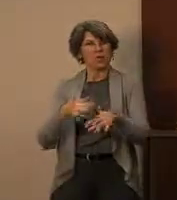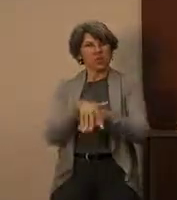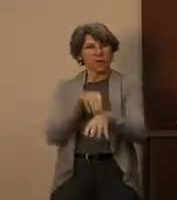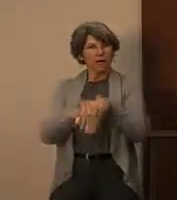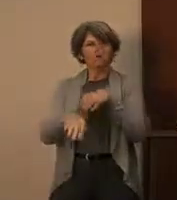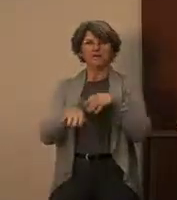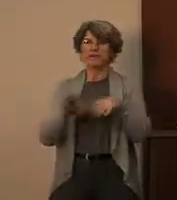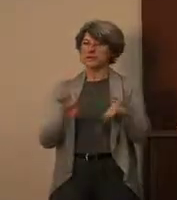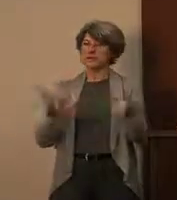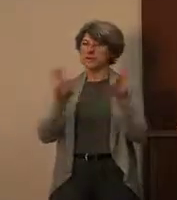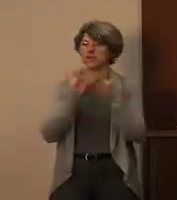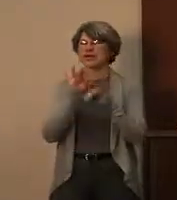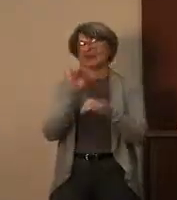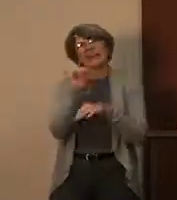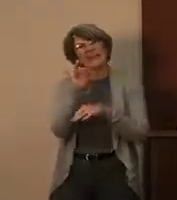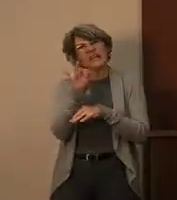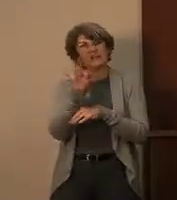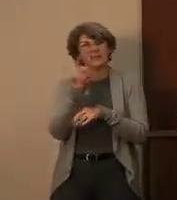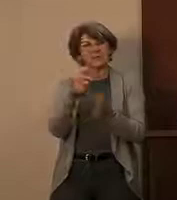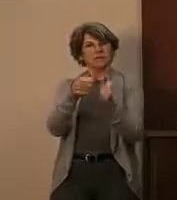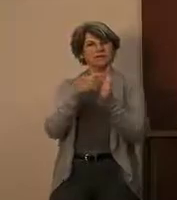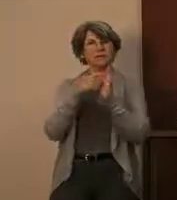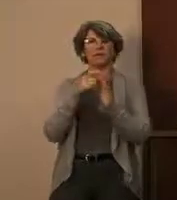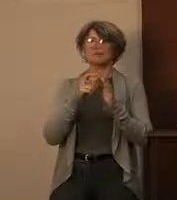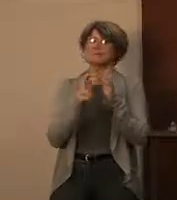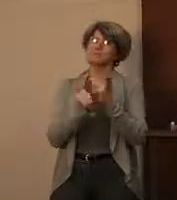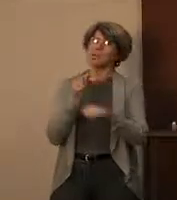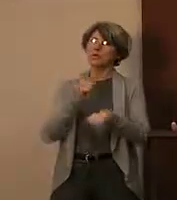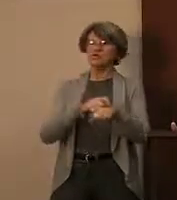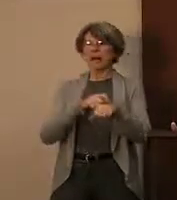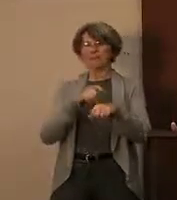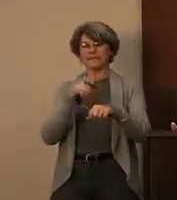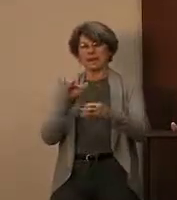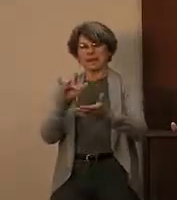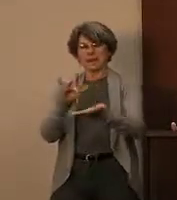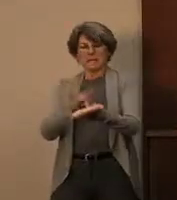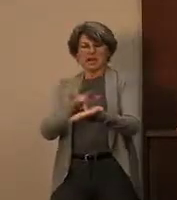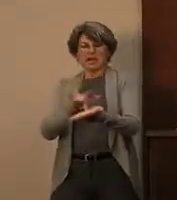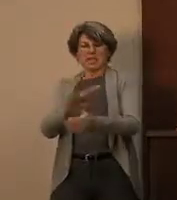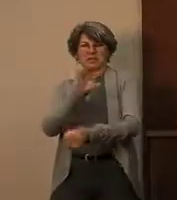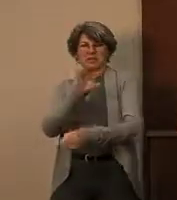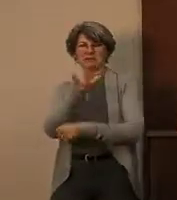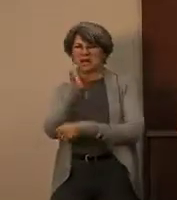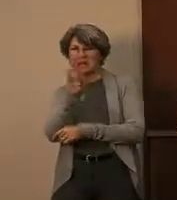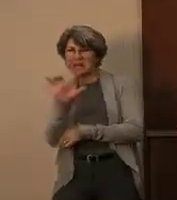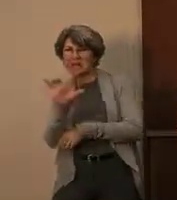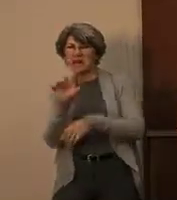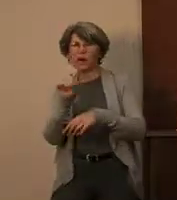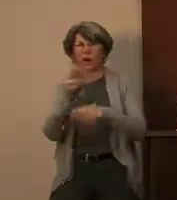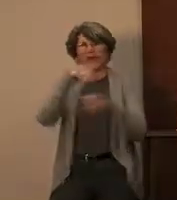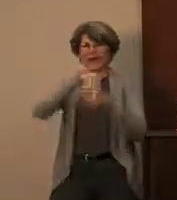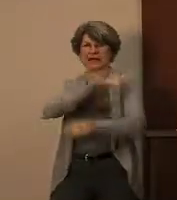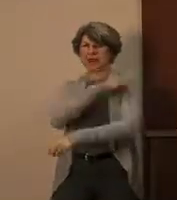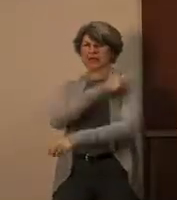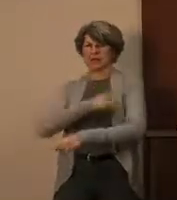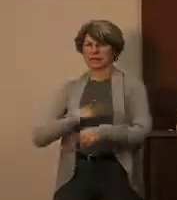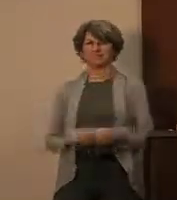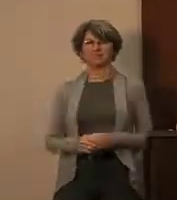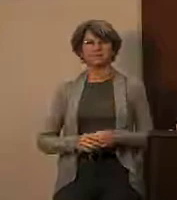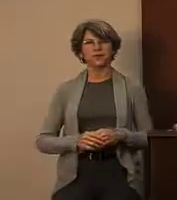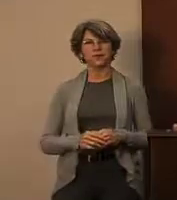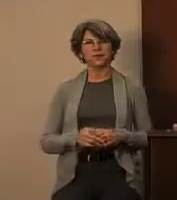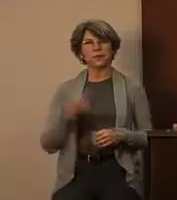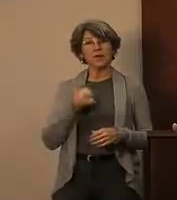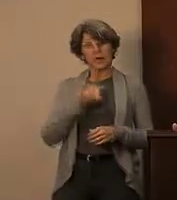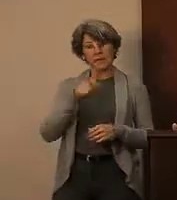would be in a outpatient medical clinic, or it would be in hospital. We have to